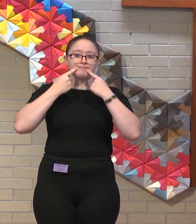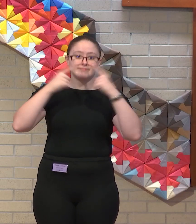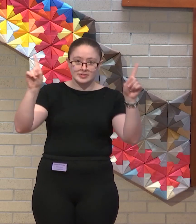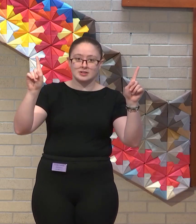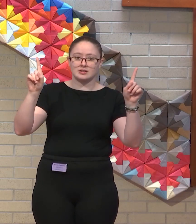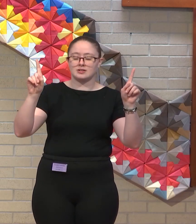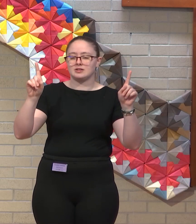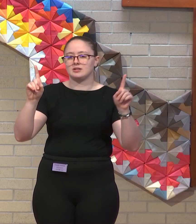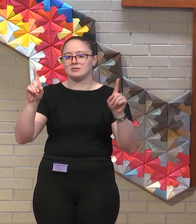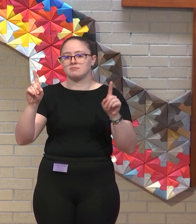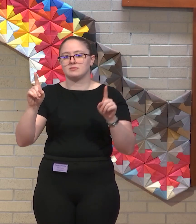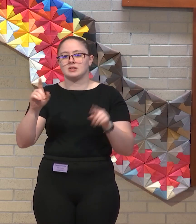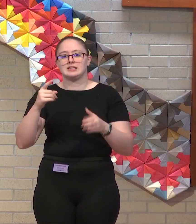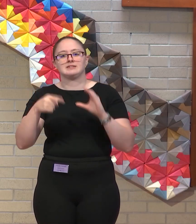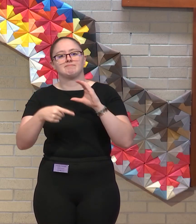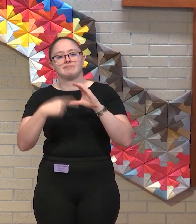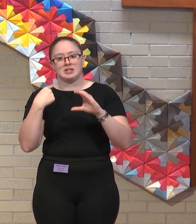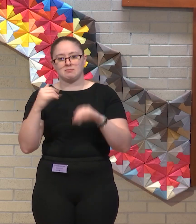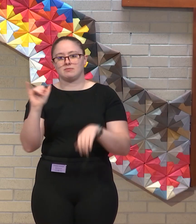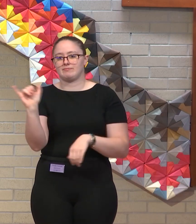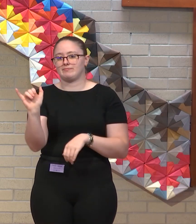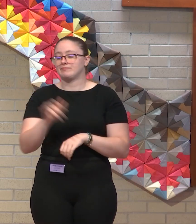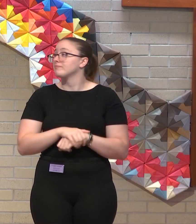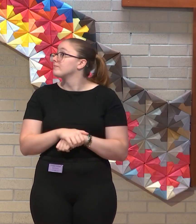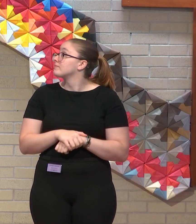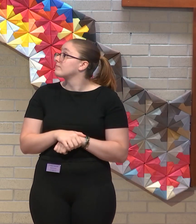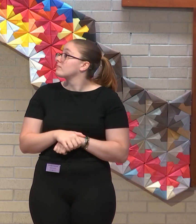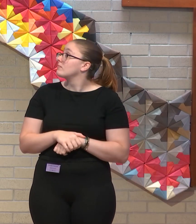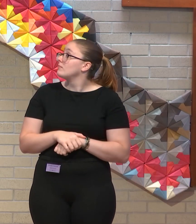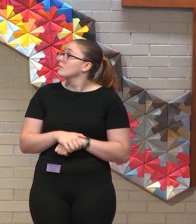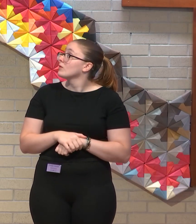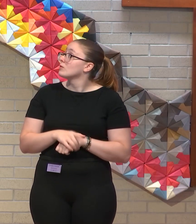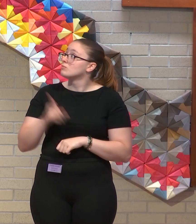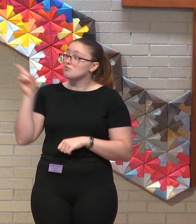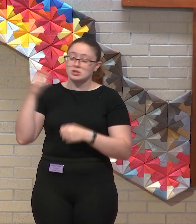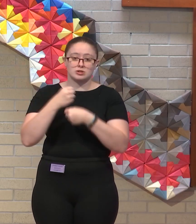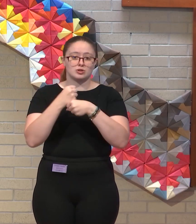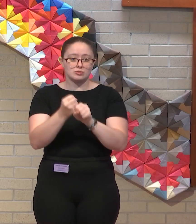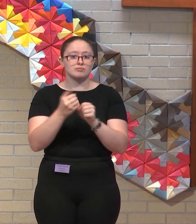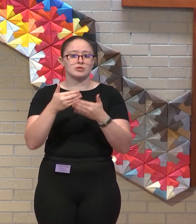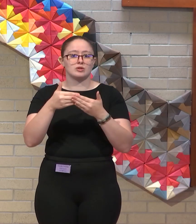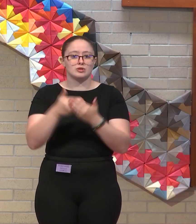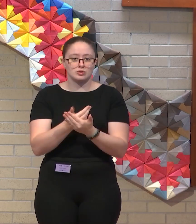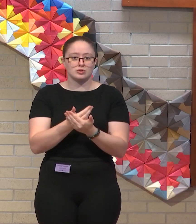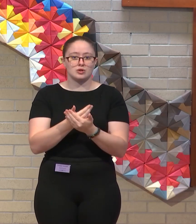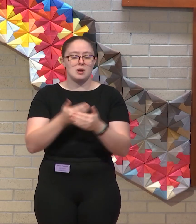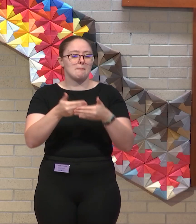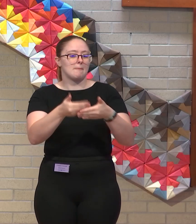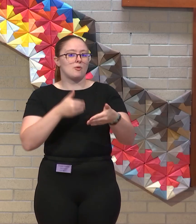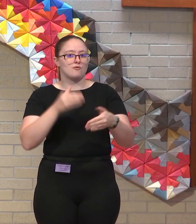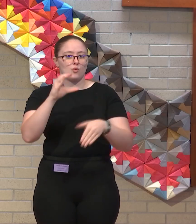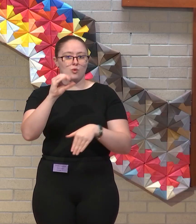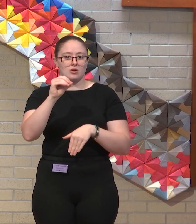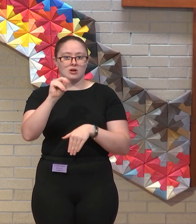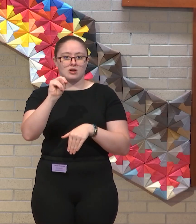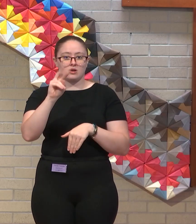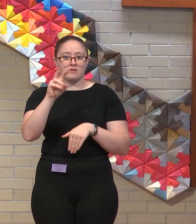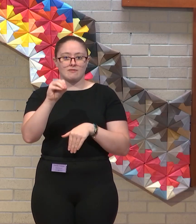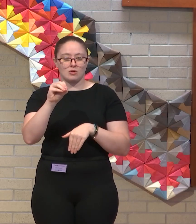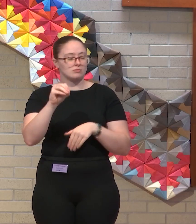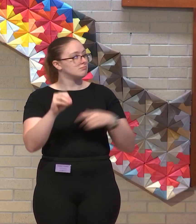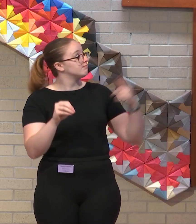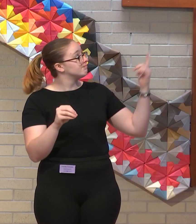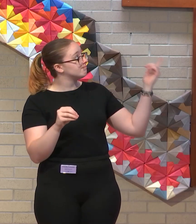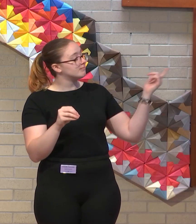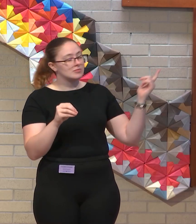well about what's coming up. We've also implemented a pre-convo announcement slide deck. There's